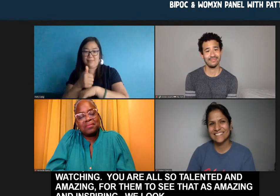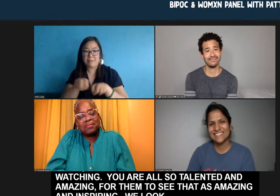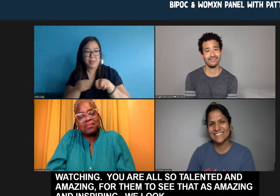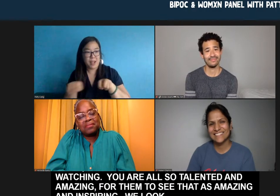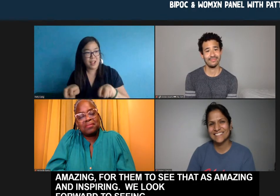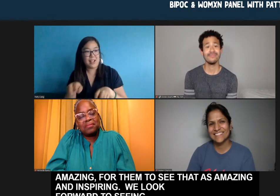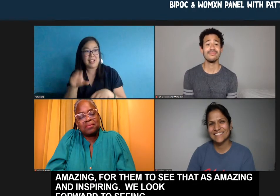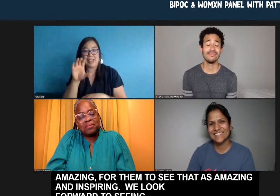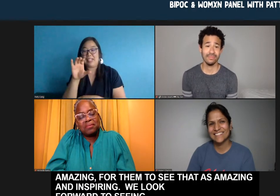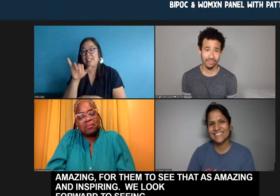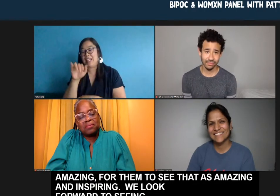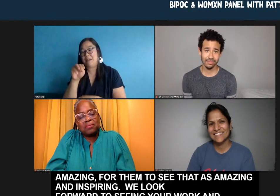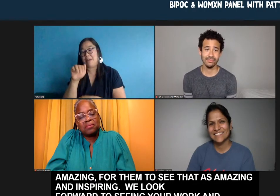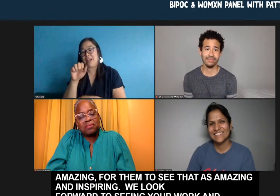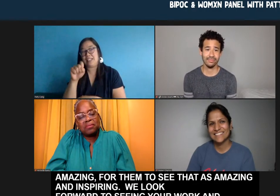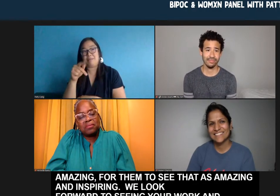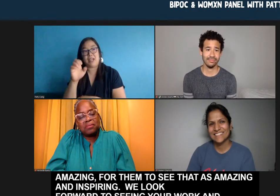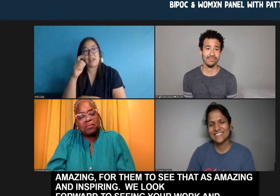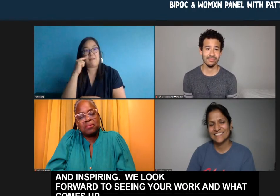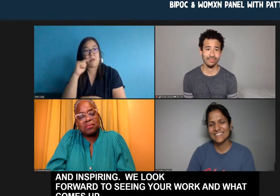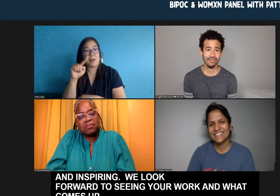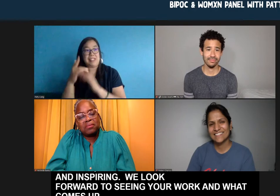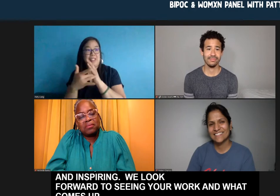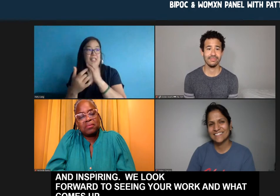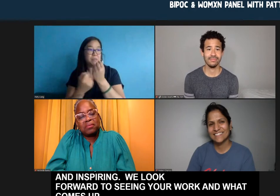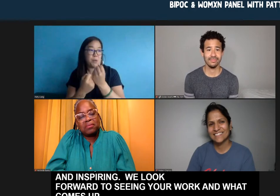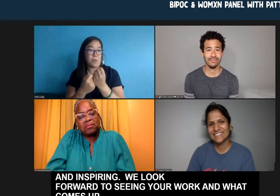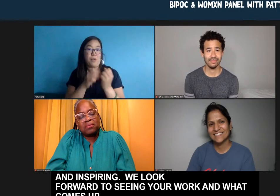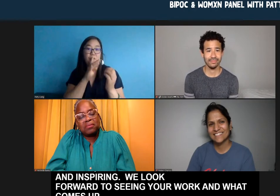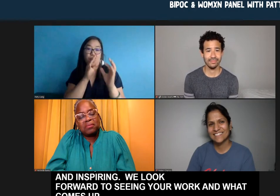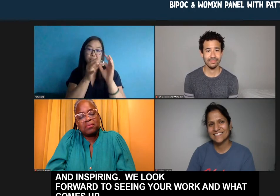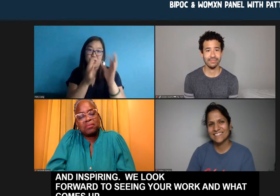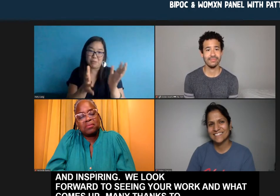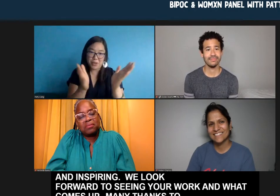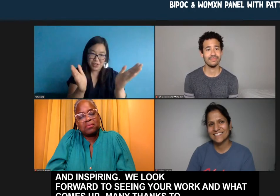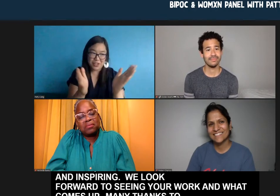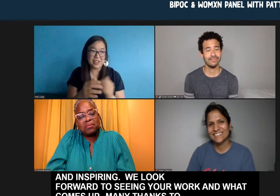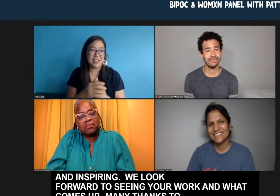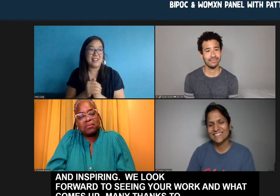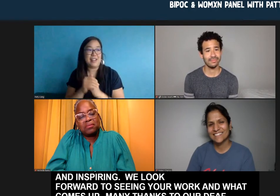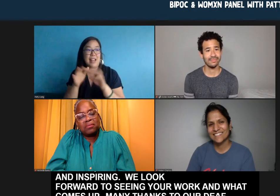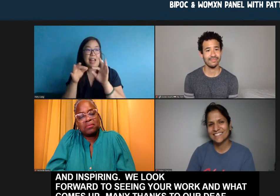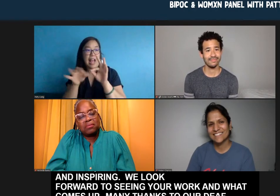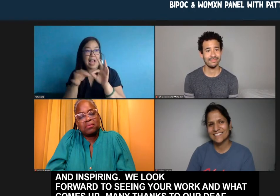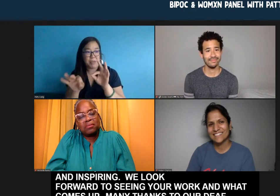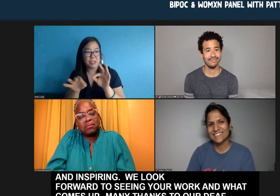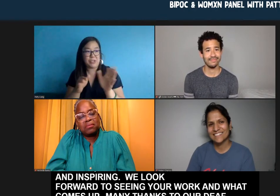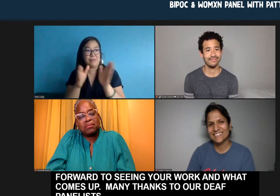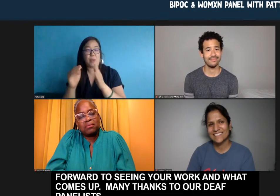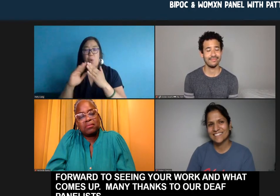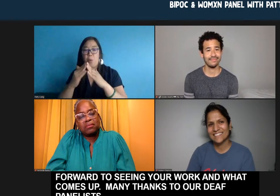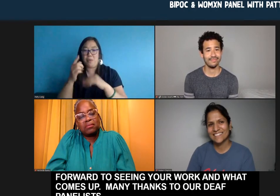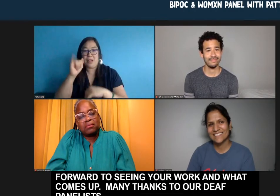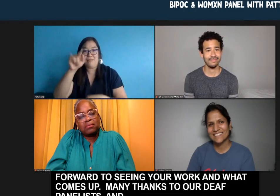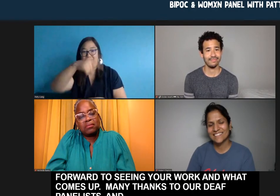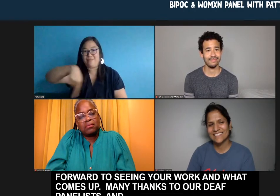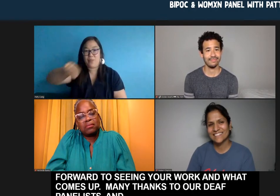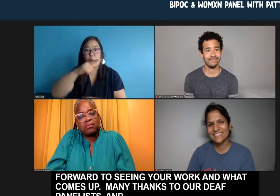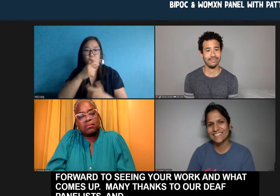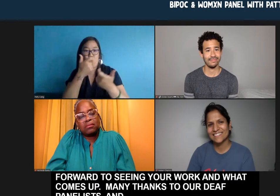our deaf panelists, and BIPOC for their support and the captions